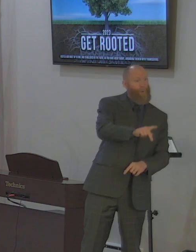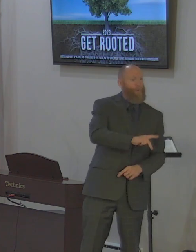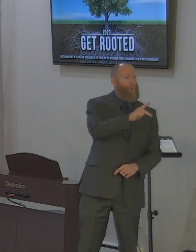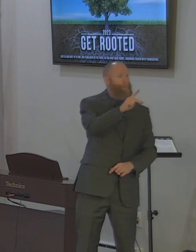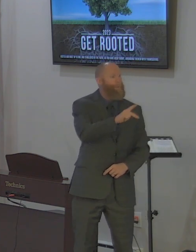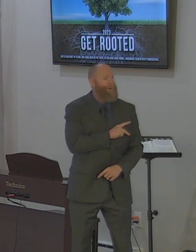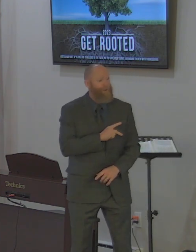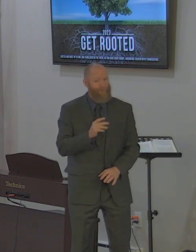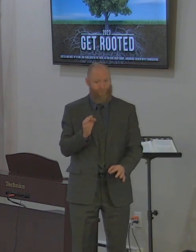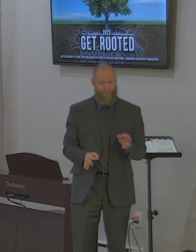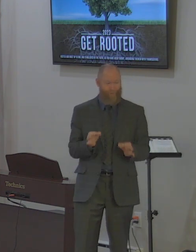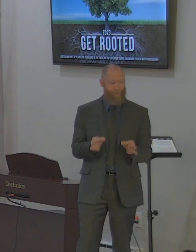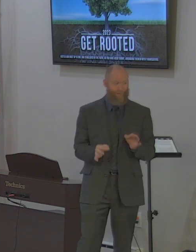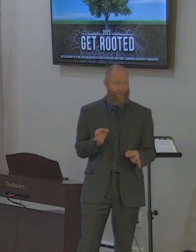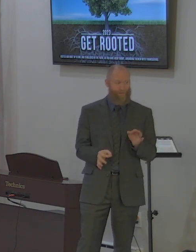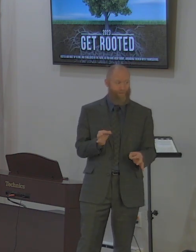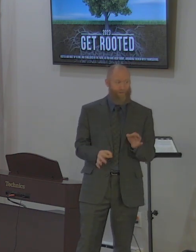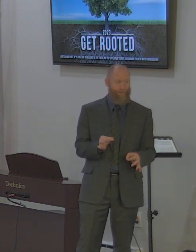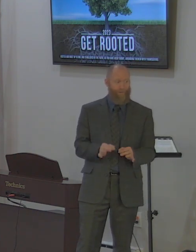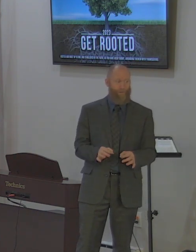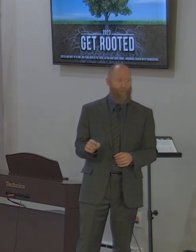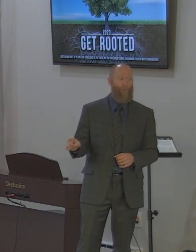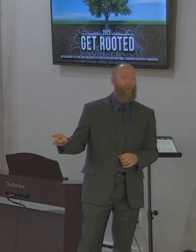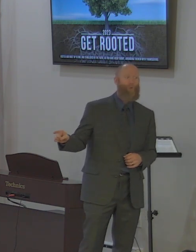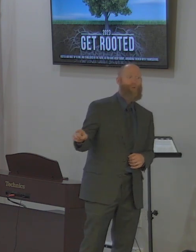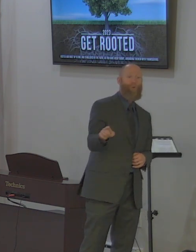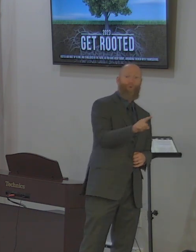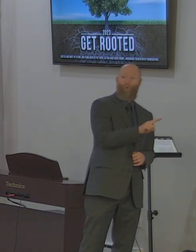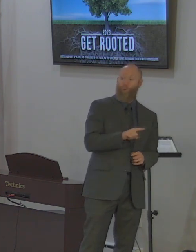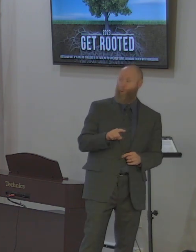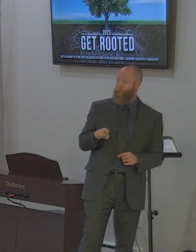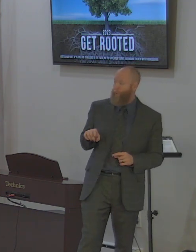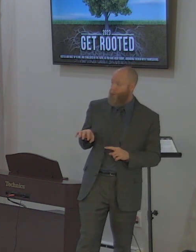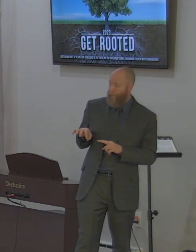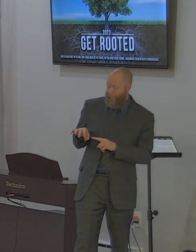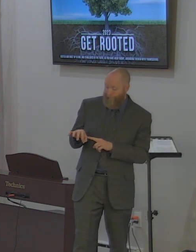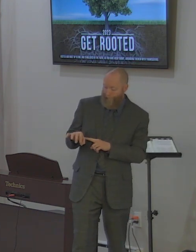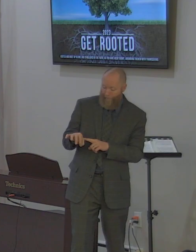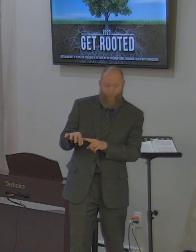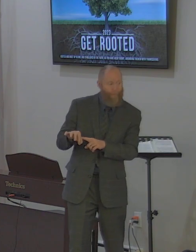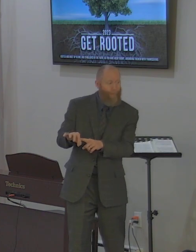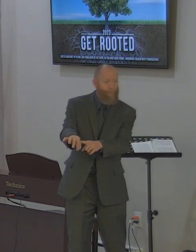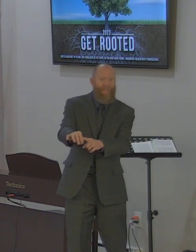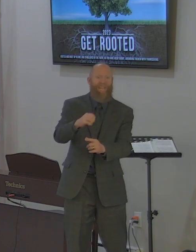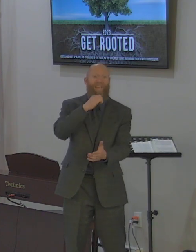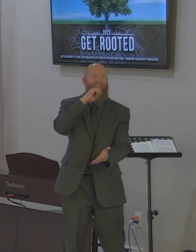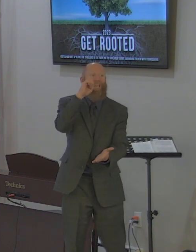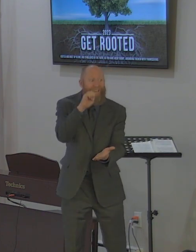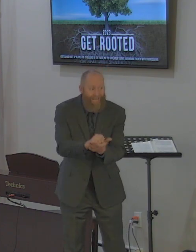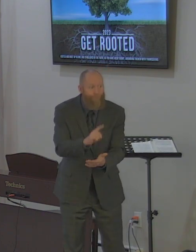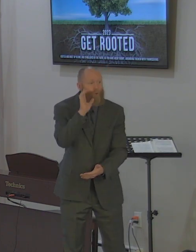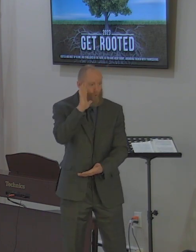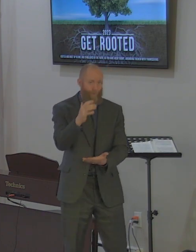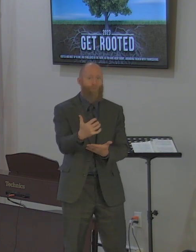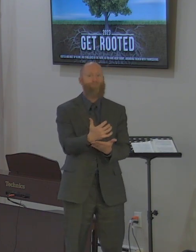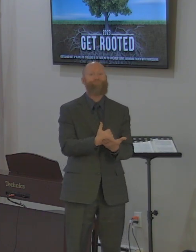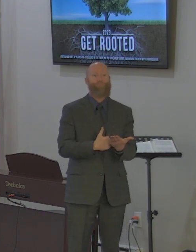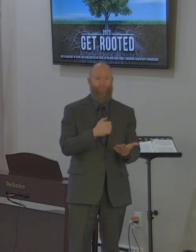sow corruption, that your flesh is going to reap the rewards of that corruption. We ought to be moved